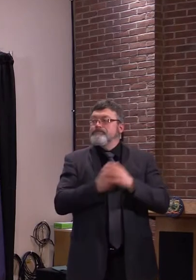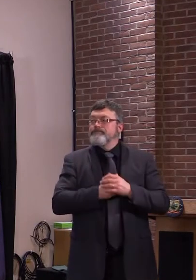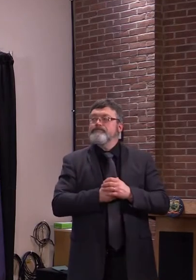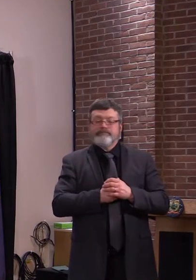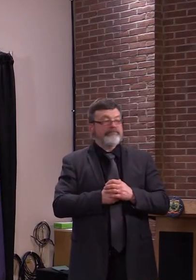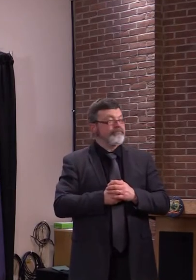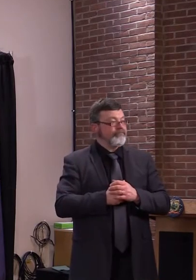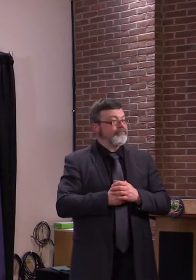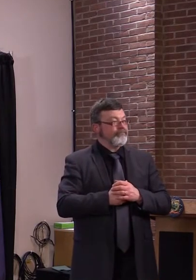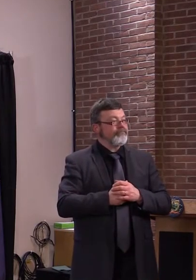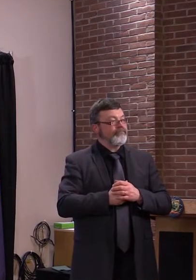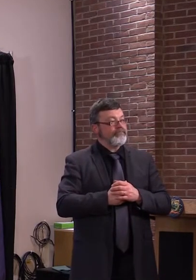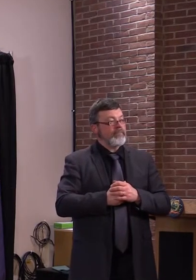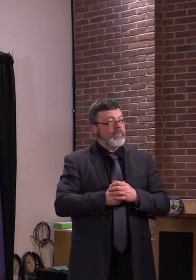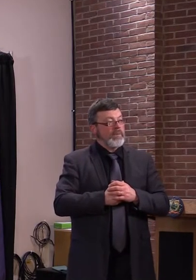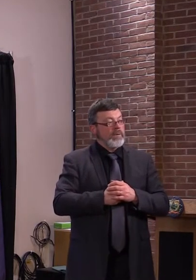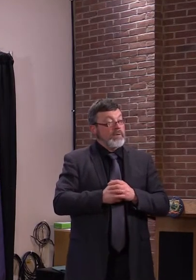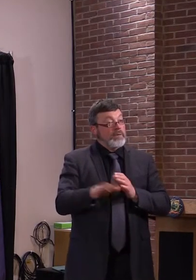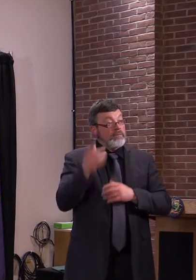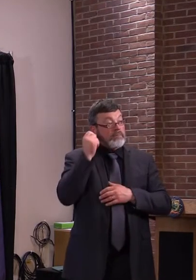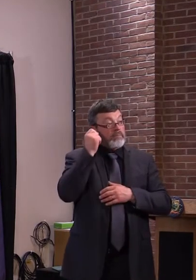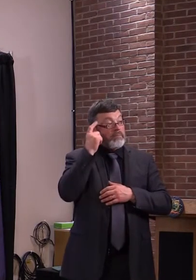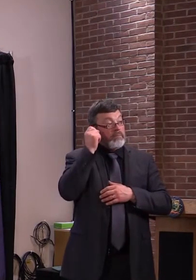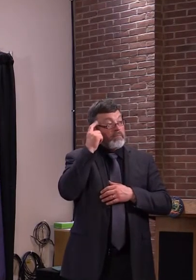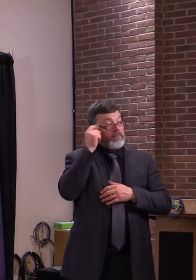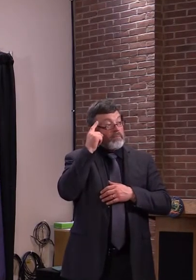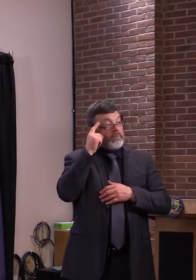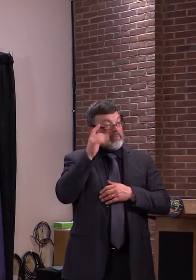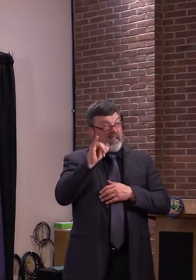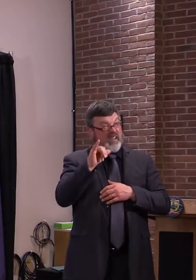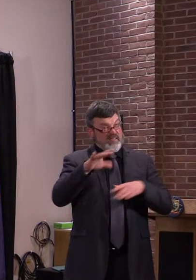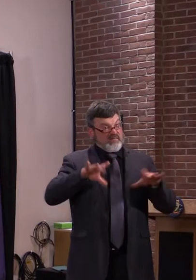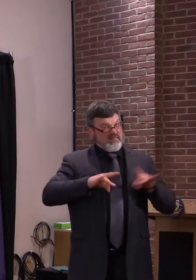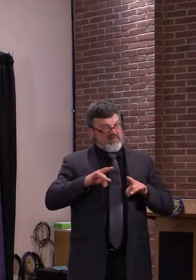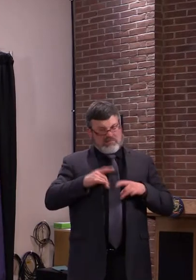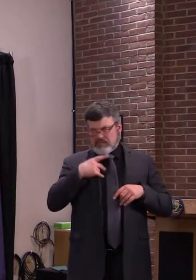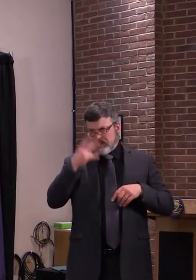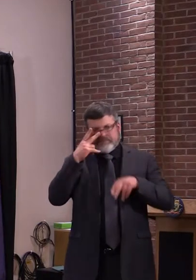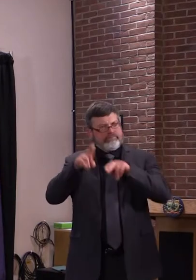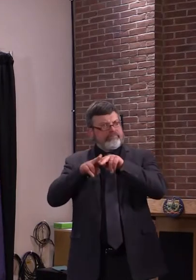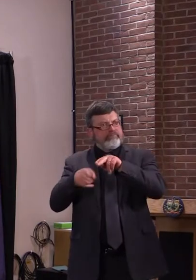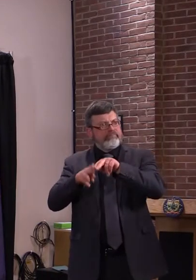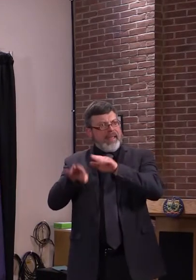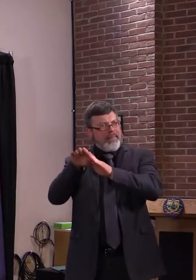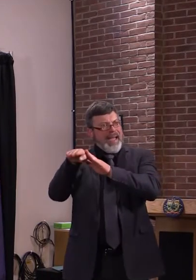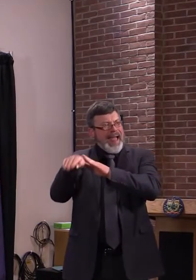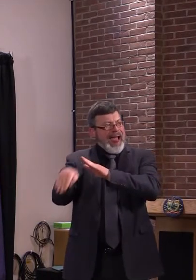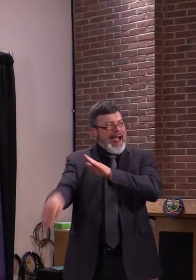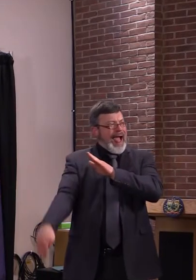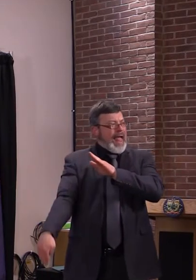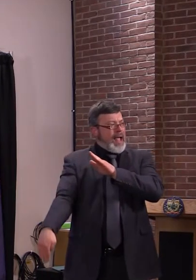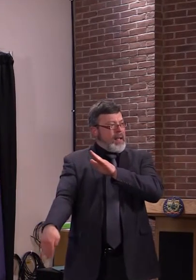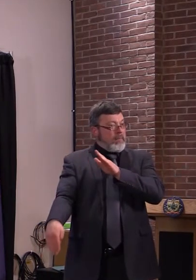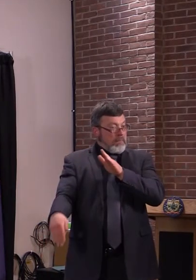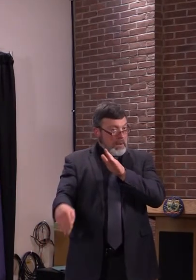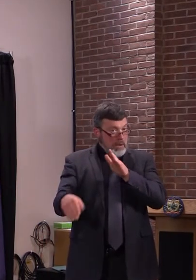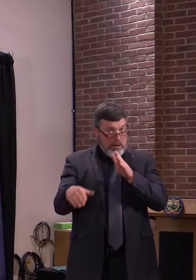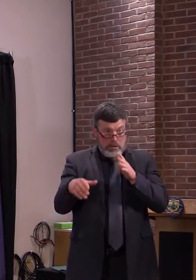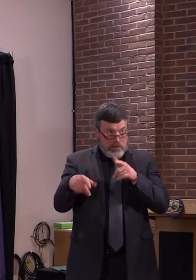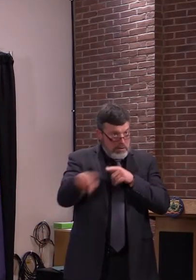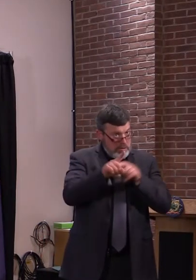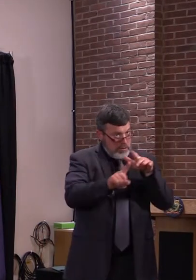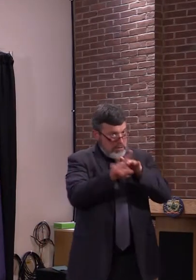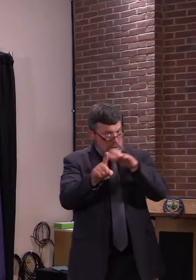However, keep noting that case counts are going down, so it's certainly not increasing in vast proportions. We